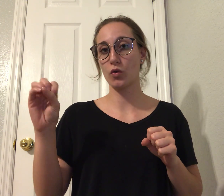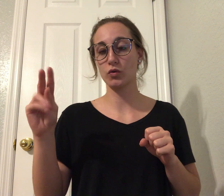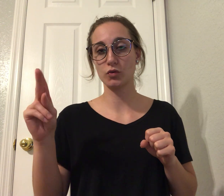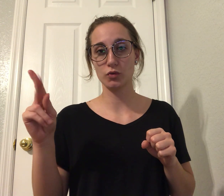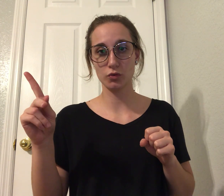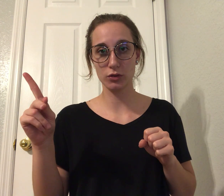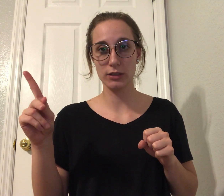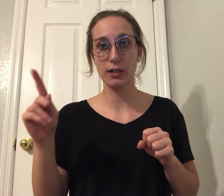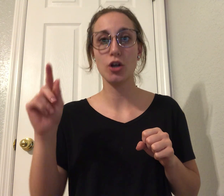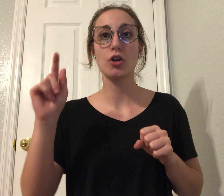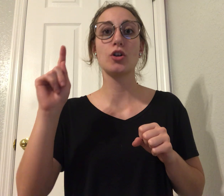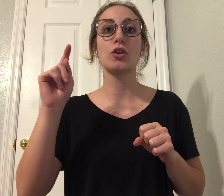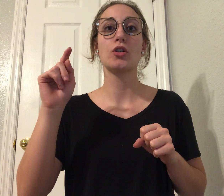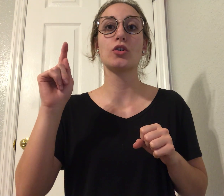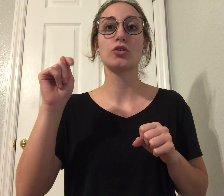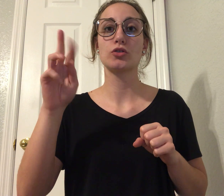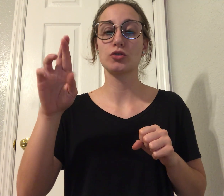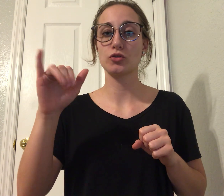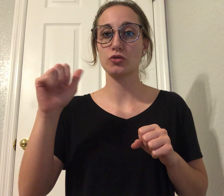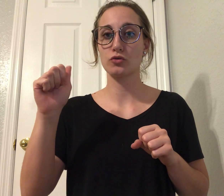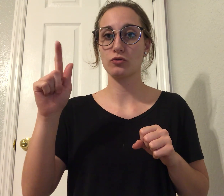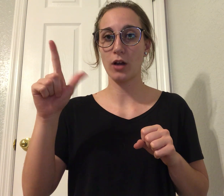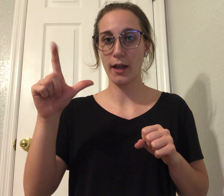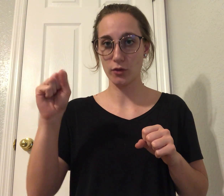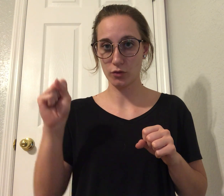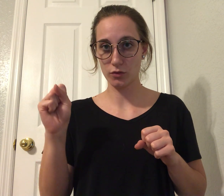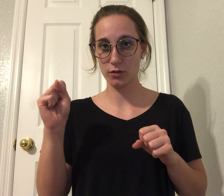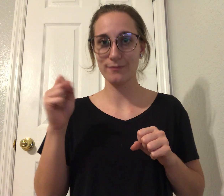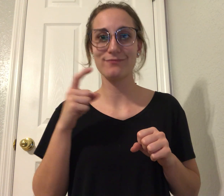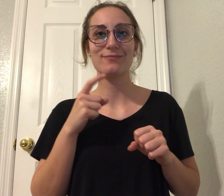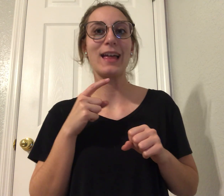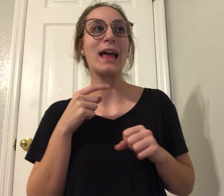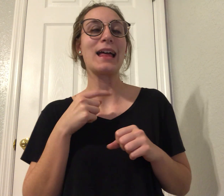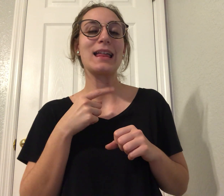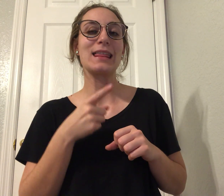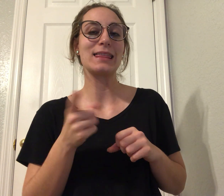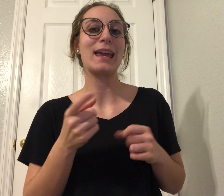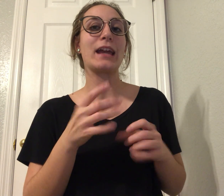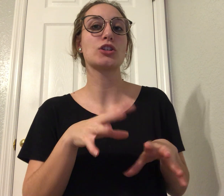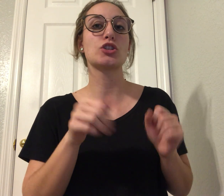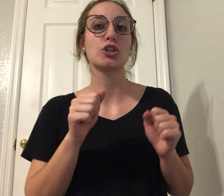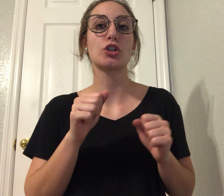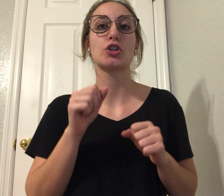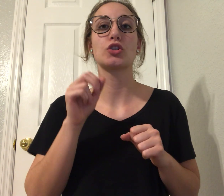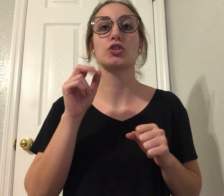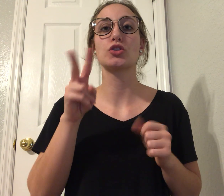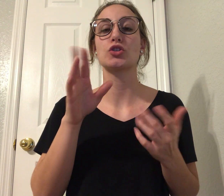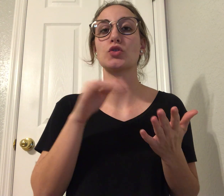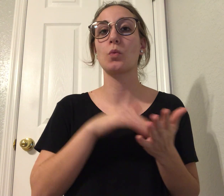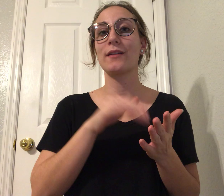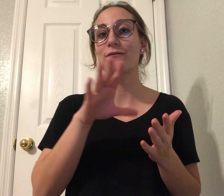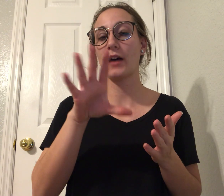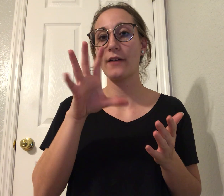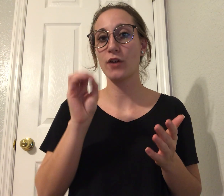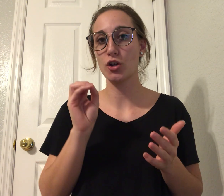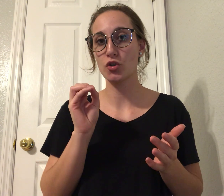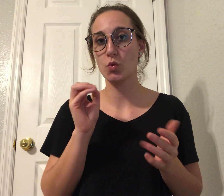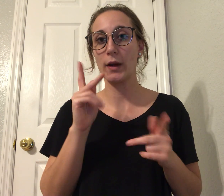the meta-analysis, which is roughly about 2,500 people. 25 of the studies reported statistically superior outcomes in the meditation